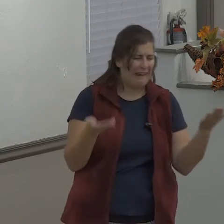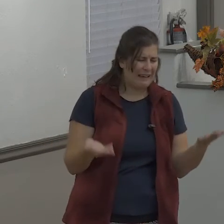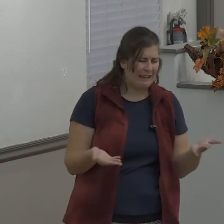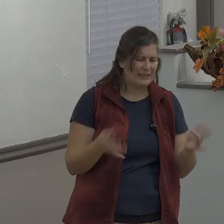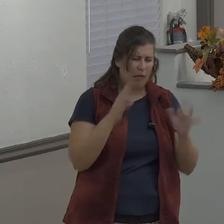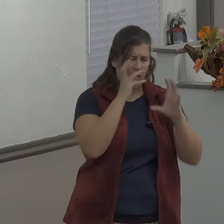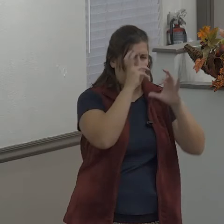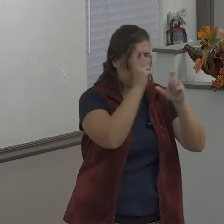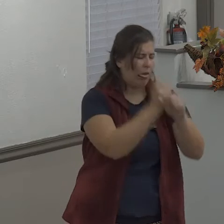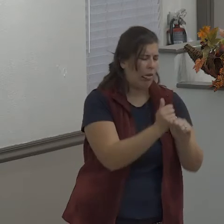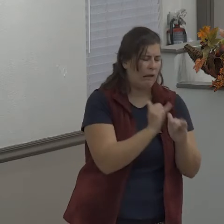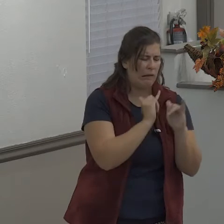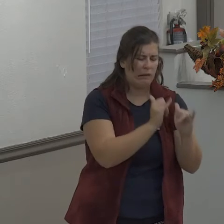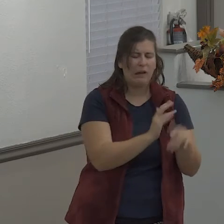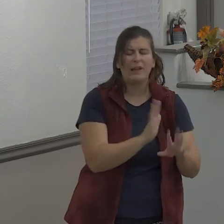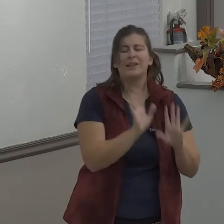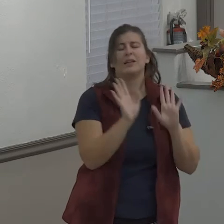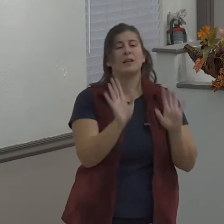thing,